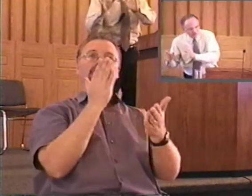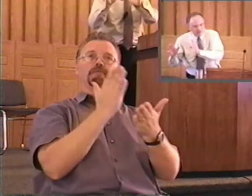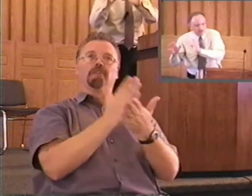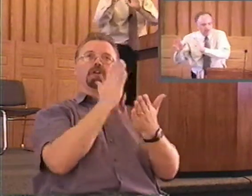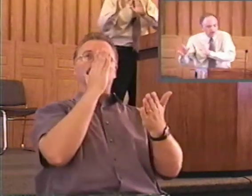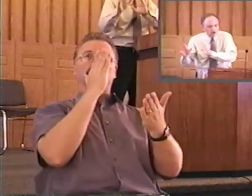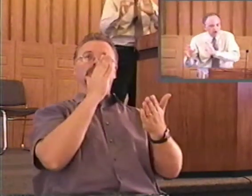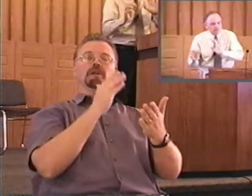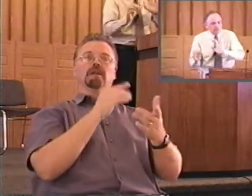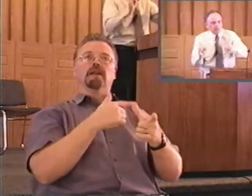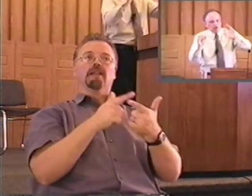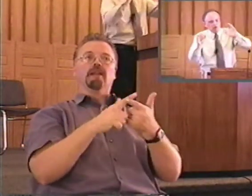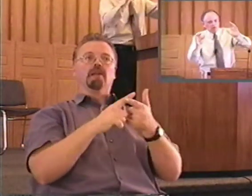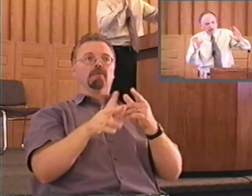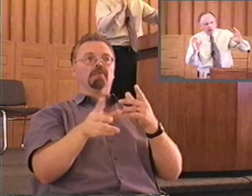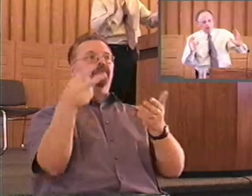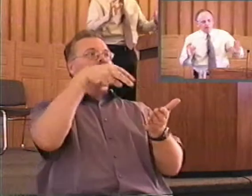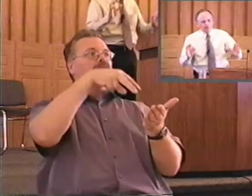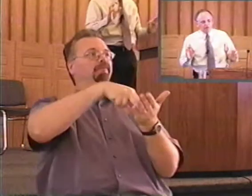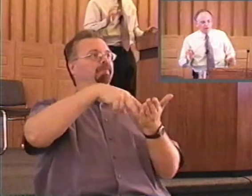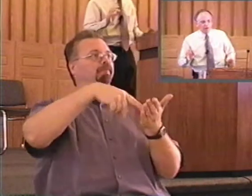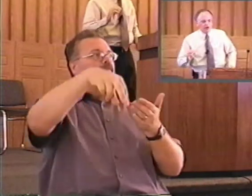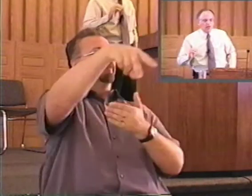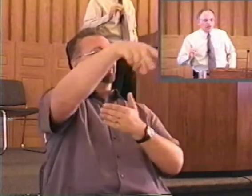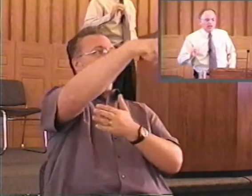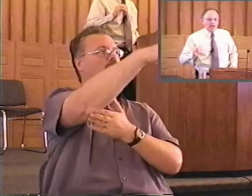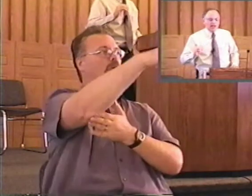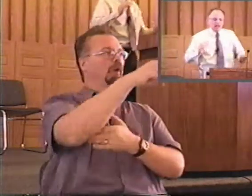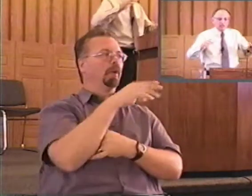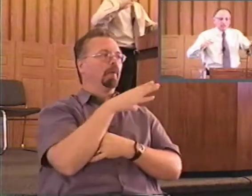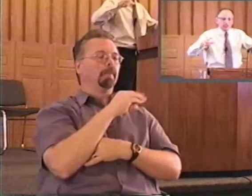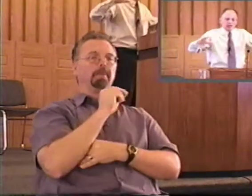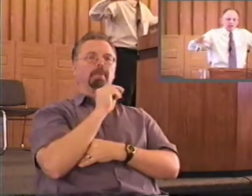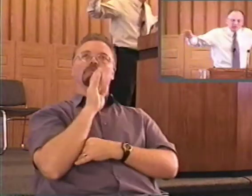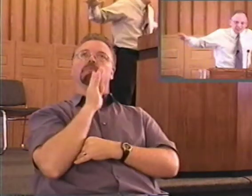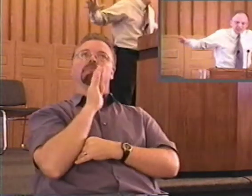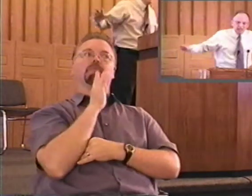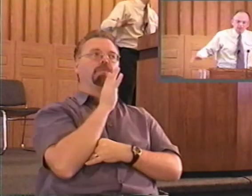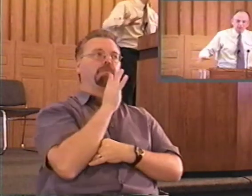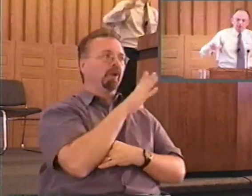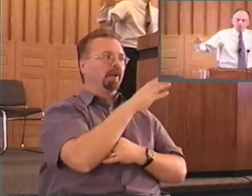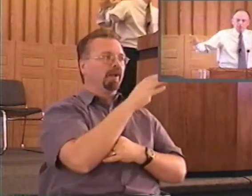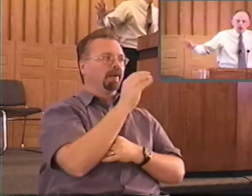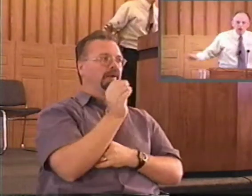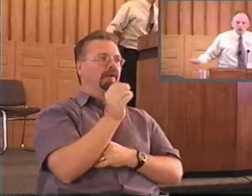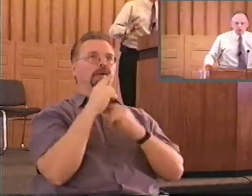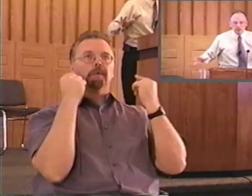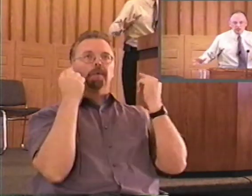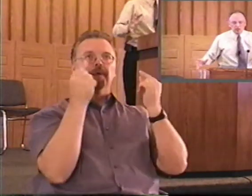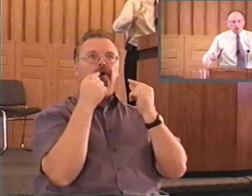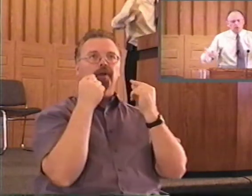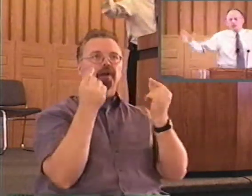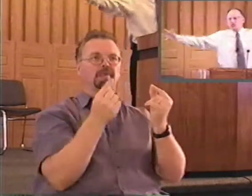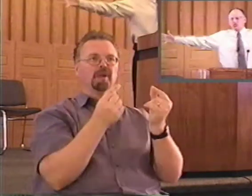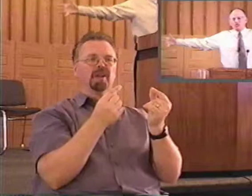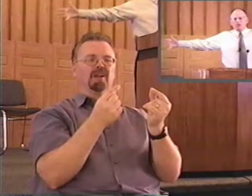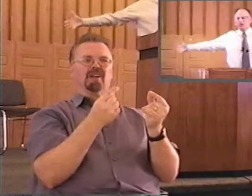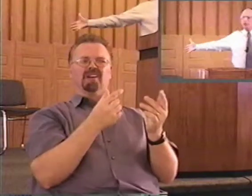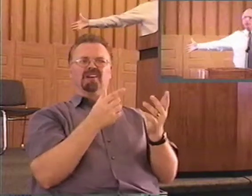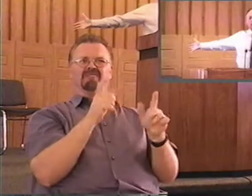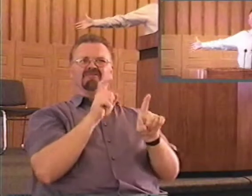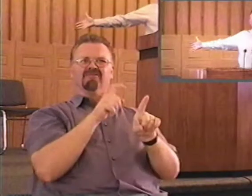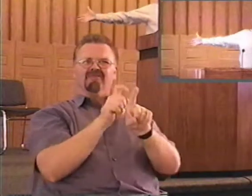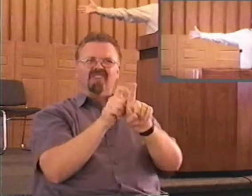these things here in this room, out in the foyer, and it becomes a type of hypocrisy that we have